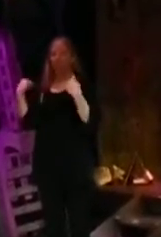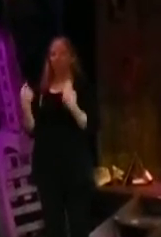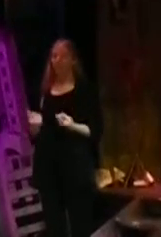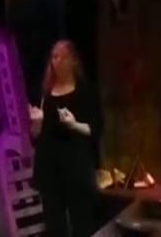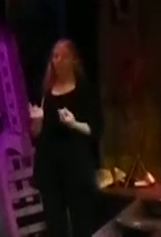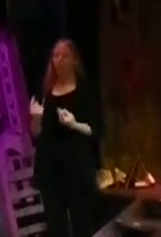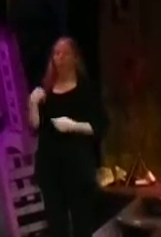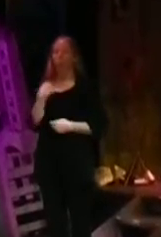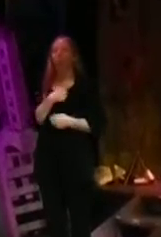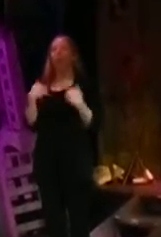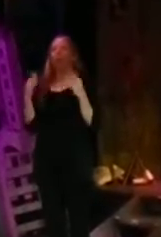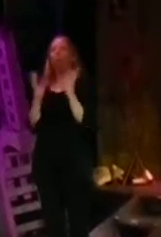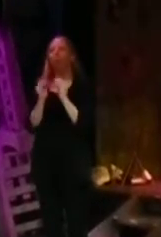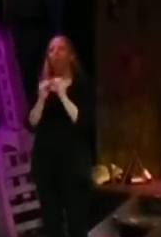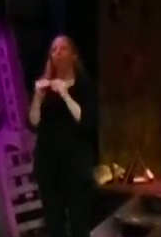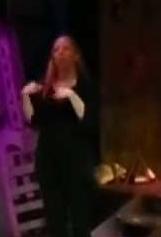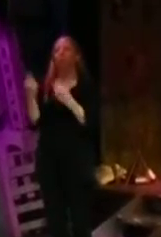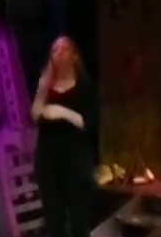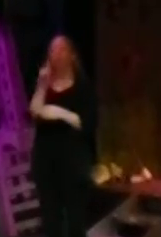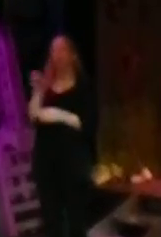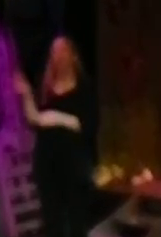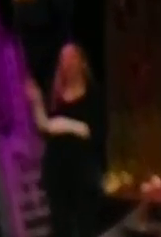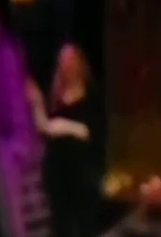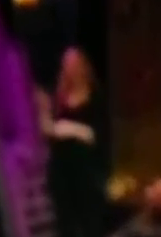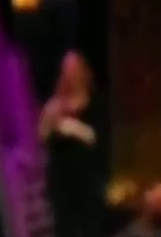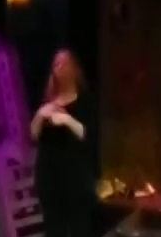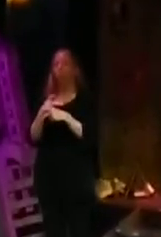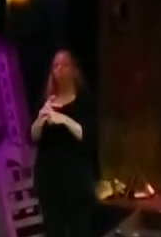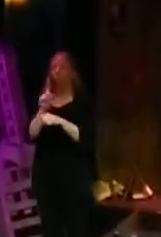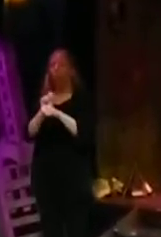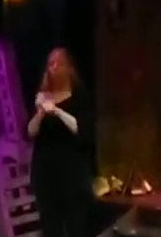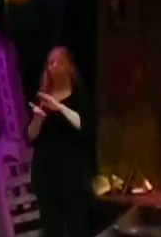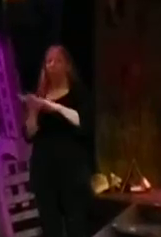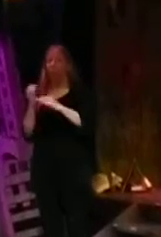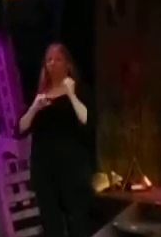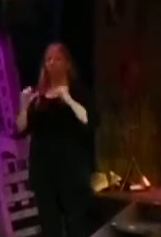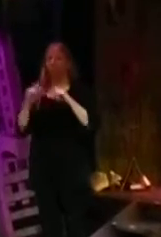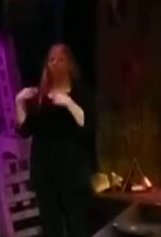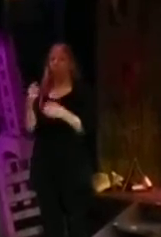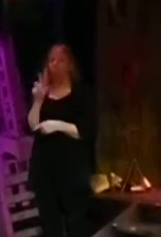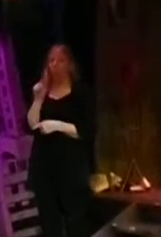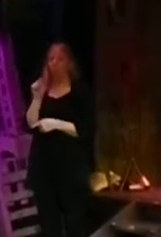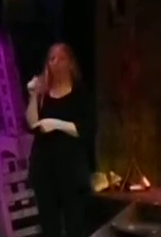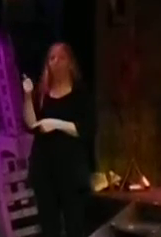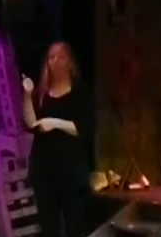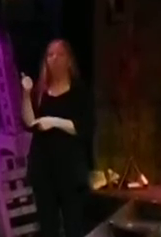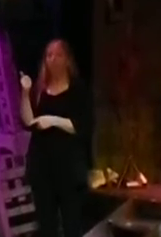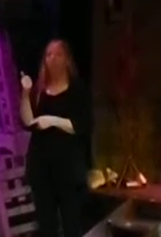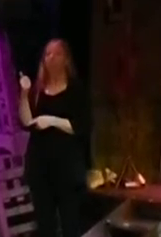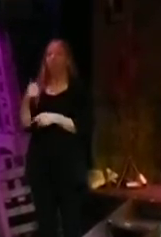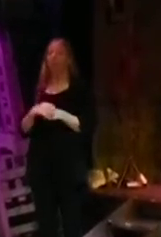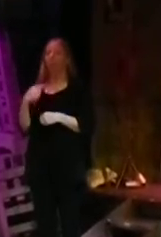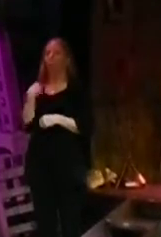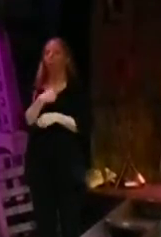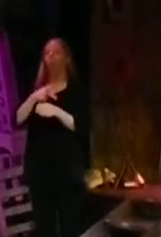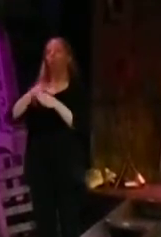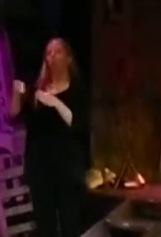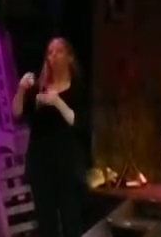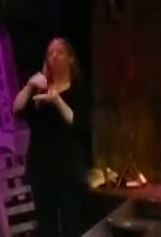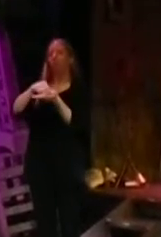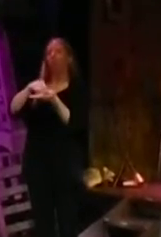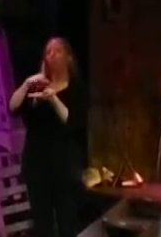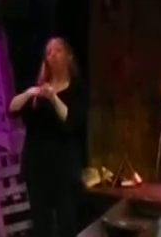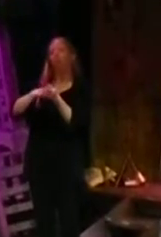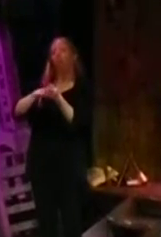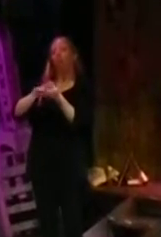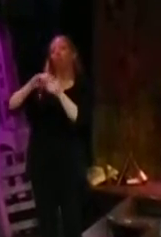we've actually been meeting since 2006 and producing work since 2010. We are a professional documentary